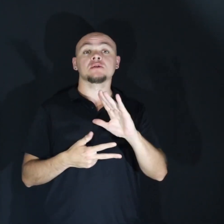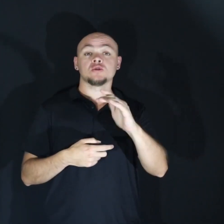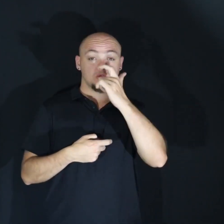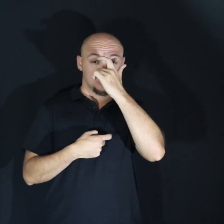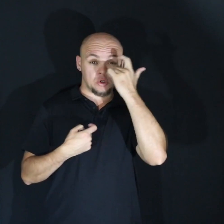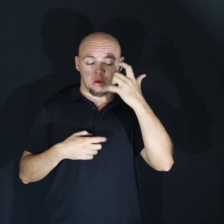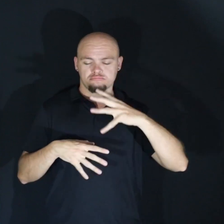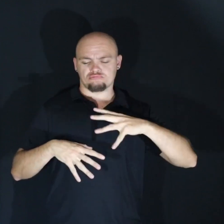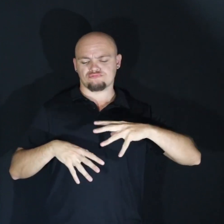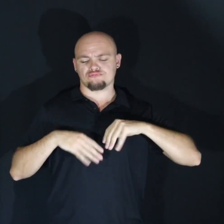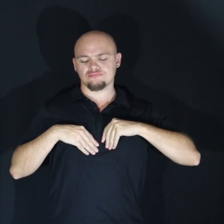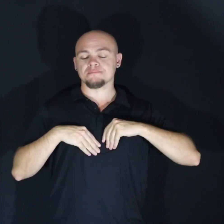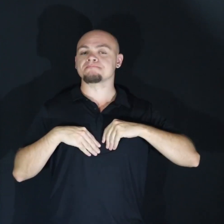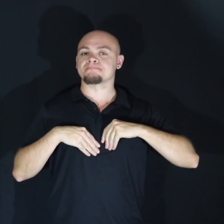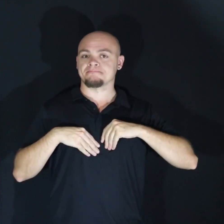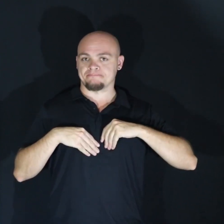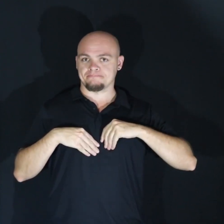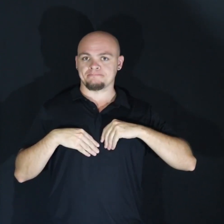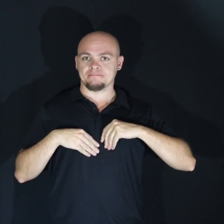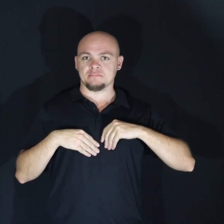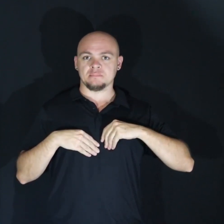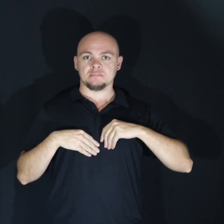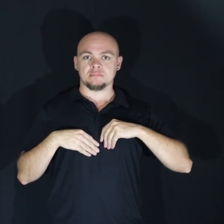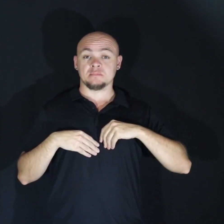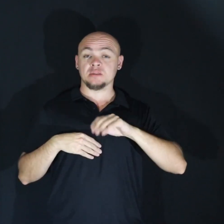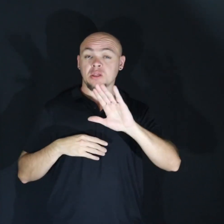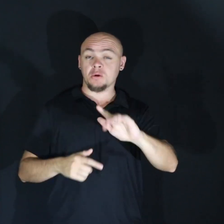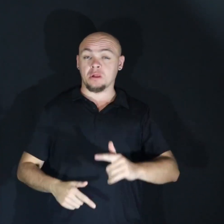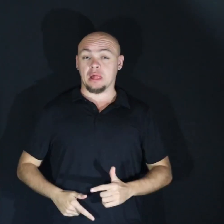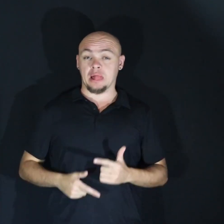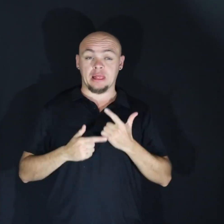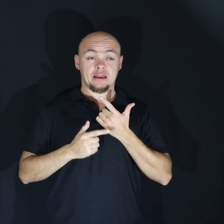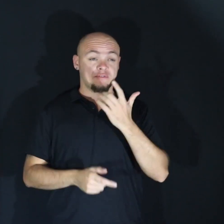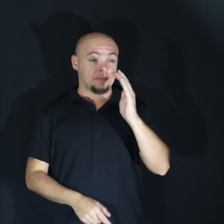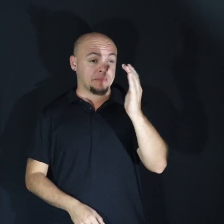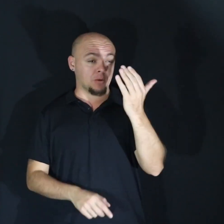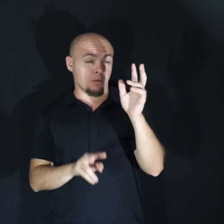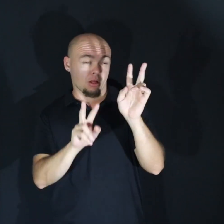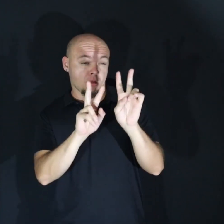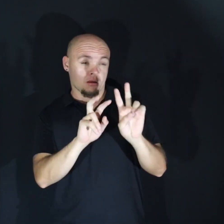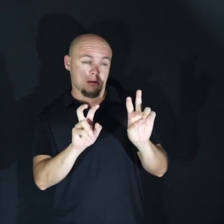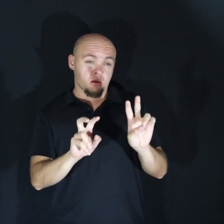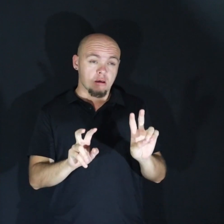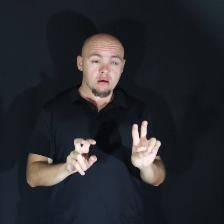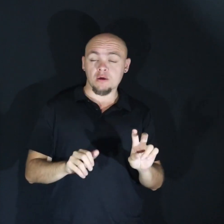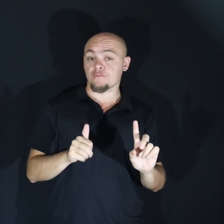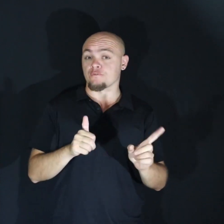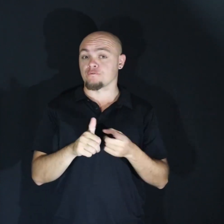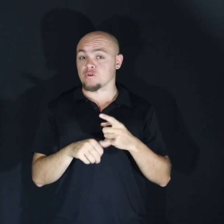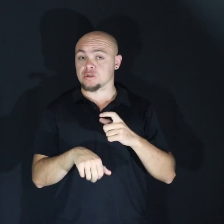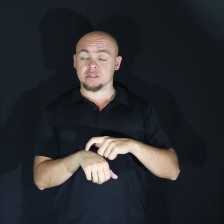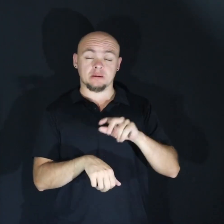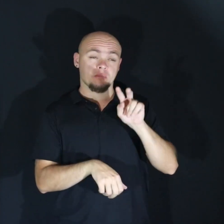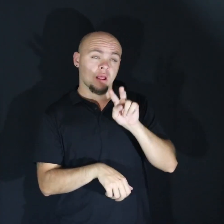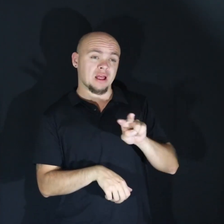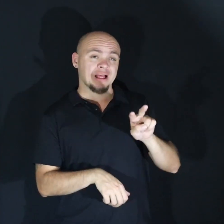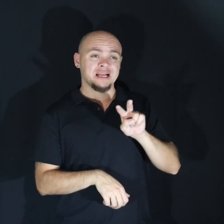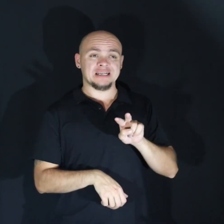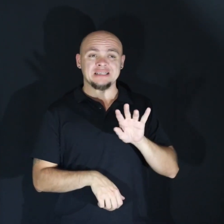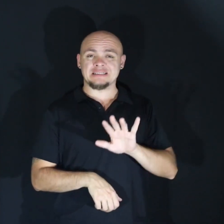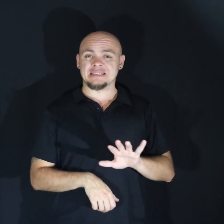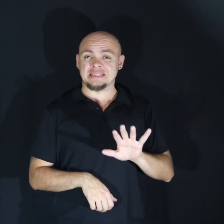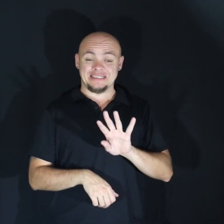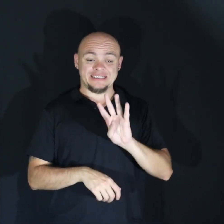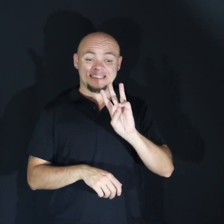scars. Examine the mirror of your life. Looking at myself for the first time was about a